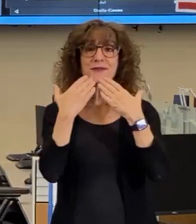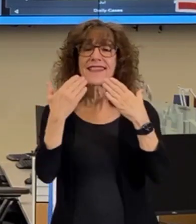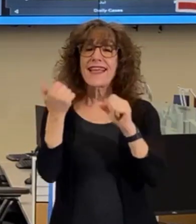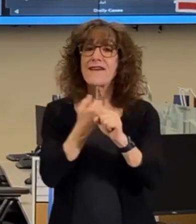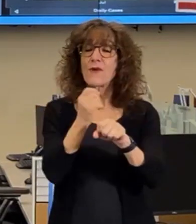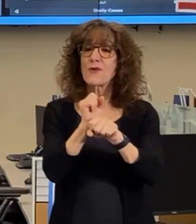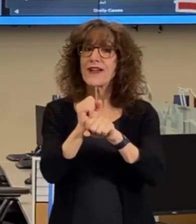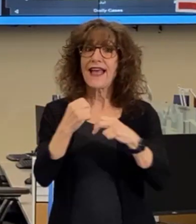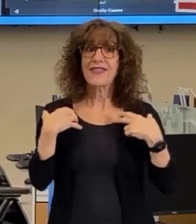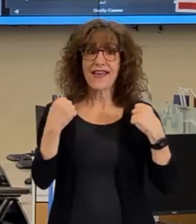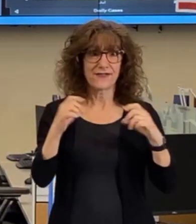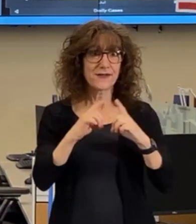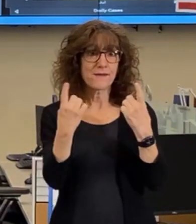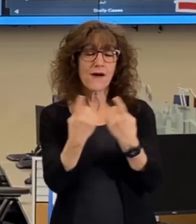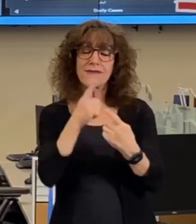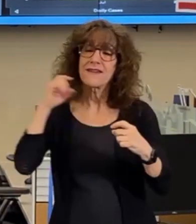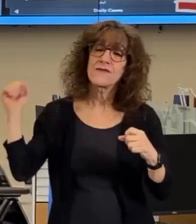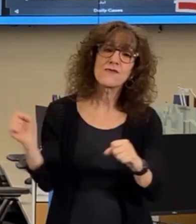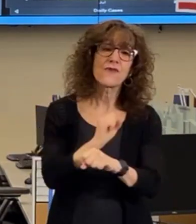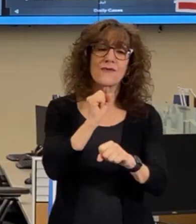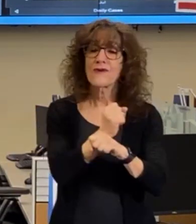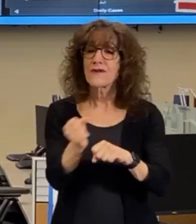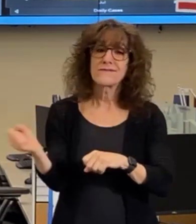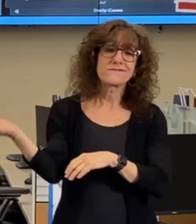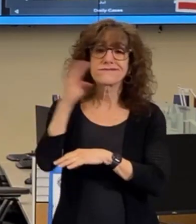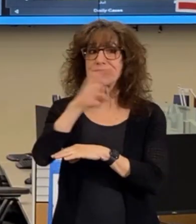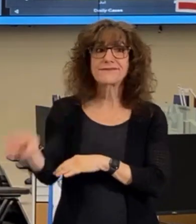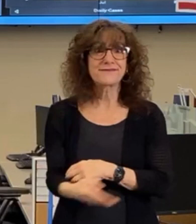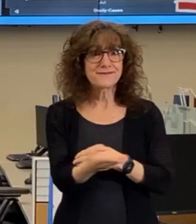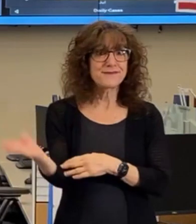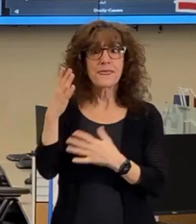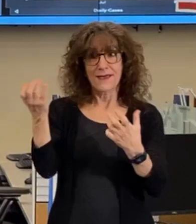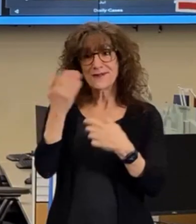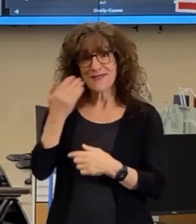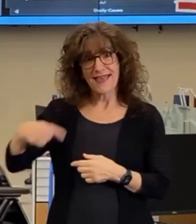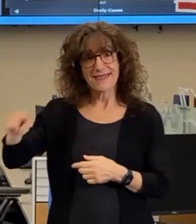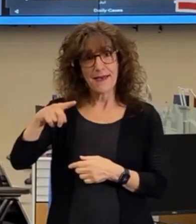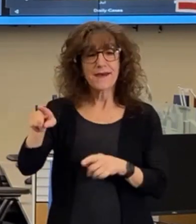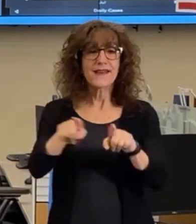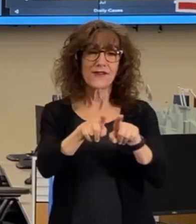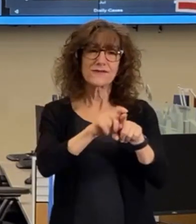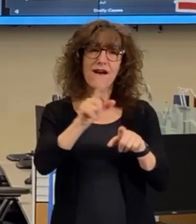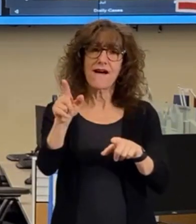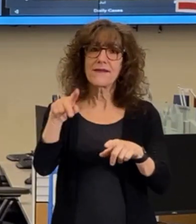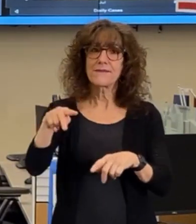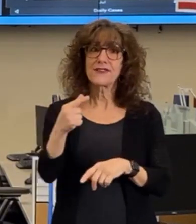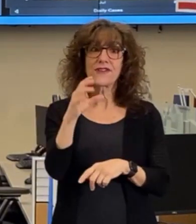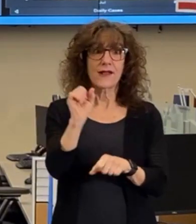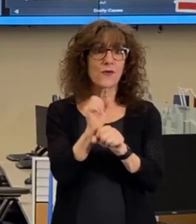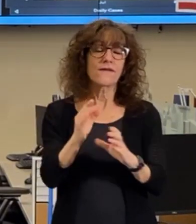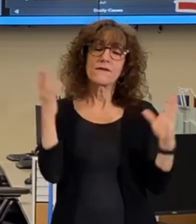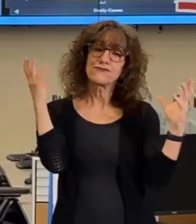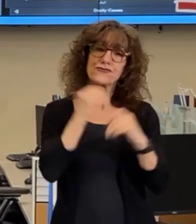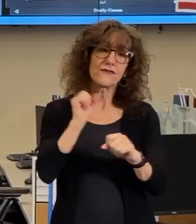Health Department. They have worked literally around the clock, and I do want to thank them as well as all of our employees for the absolutely